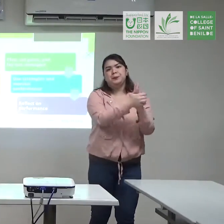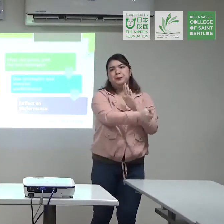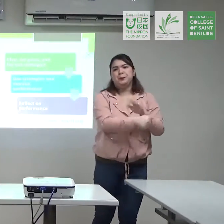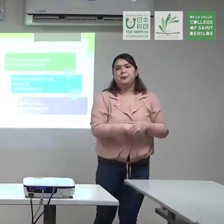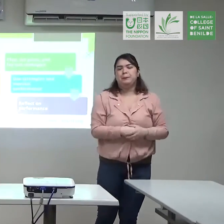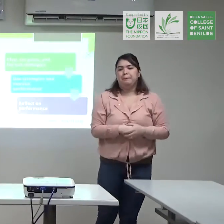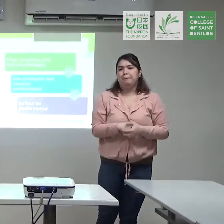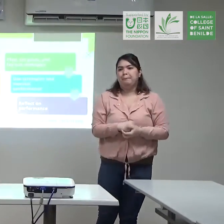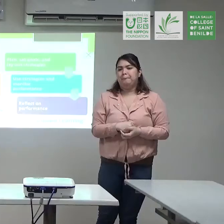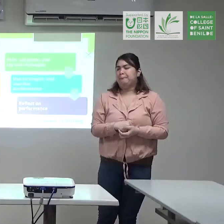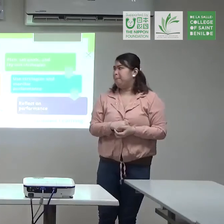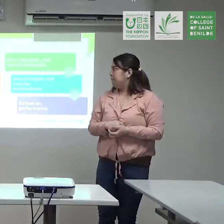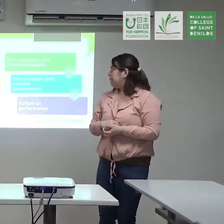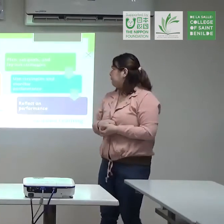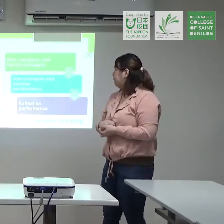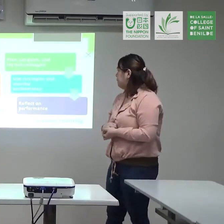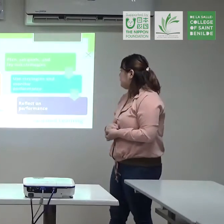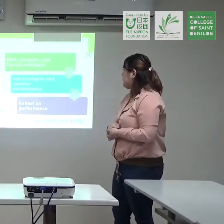skills.